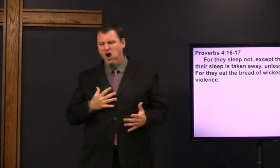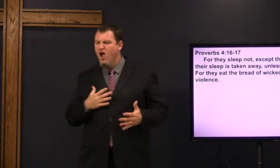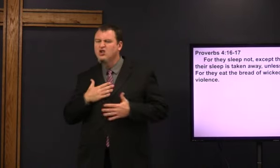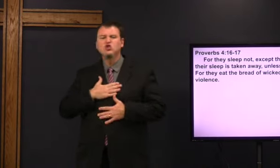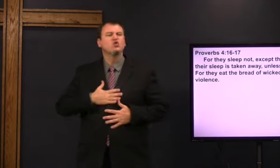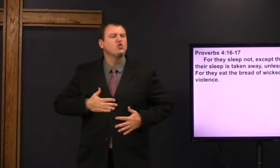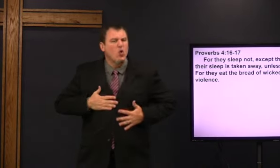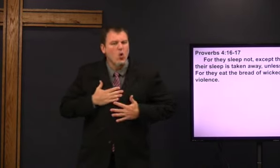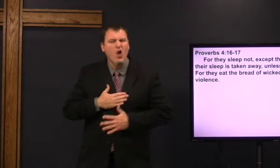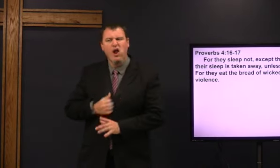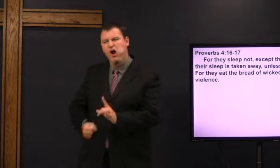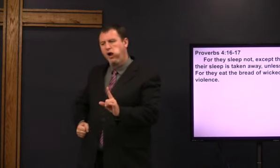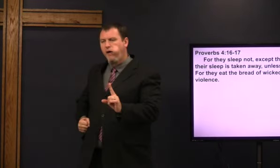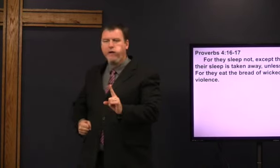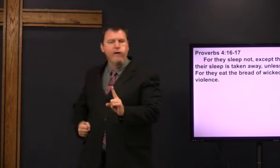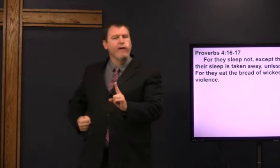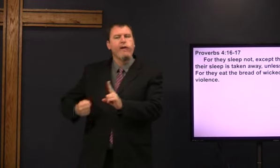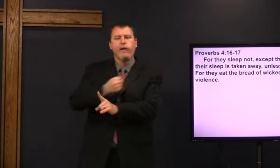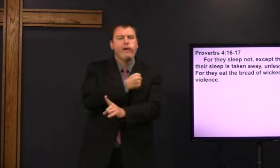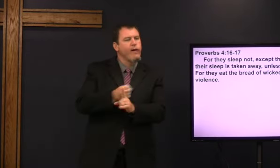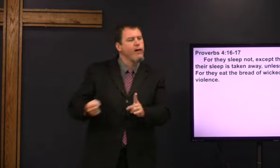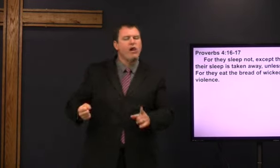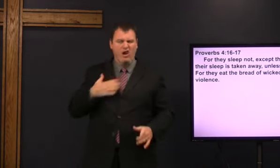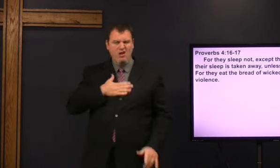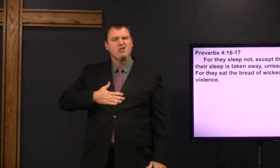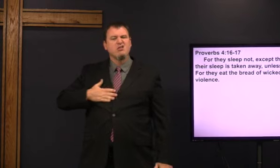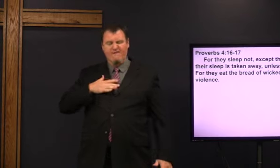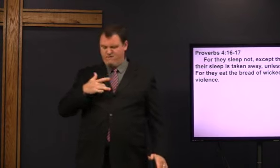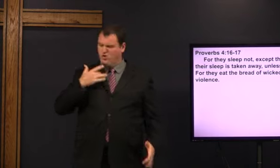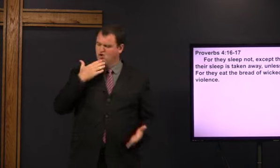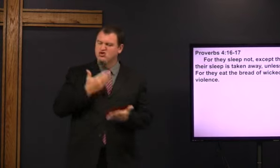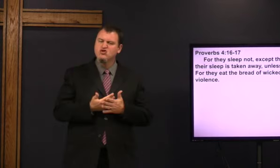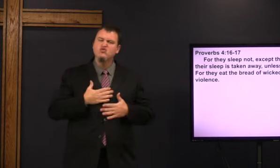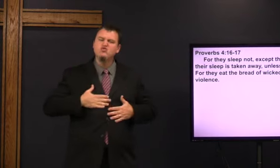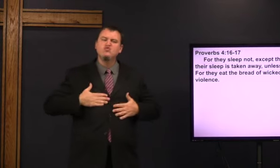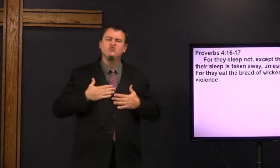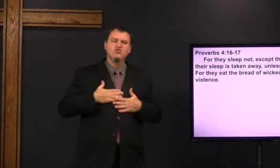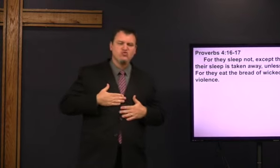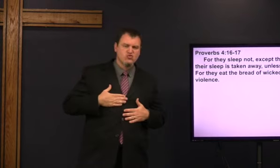It makes them feel good. They really enjoy violence.